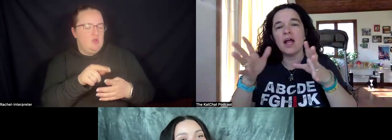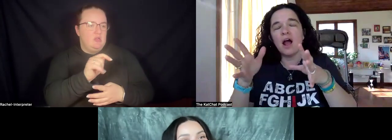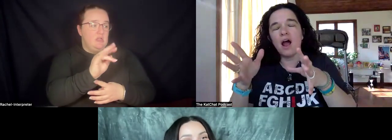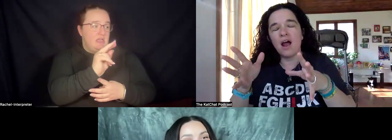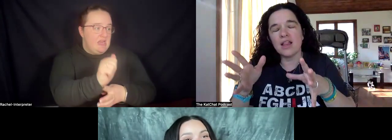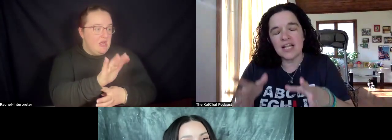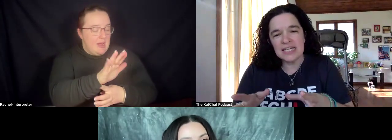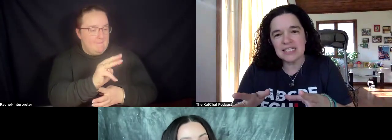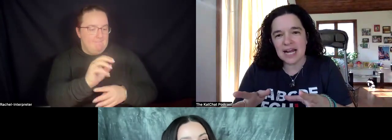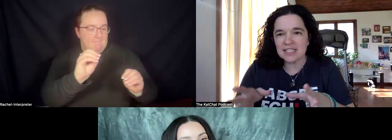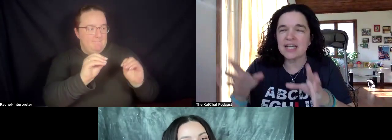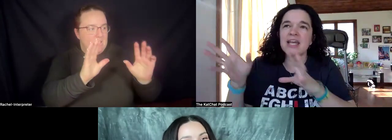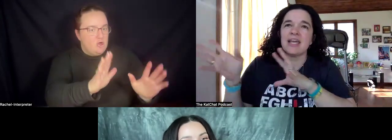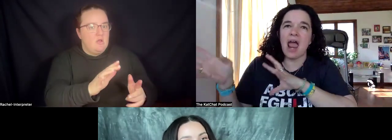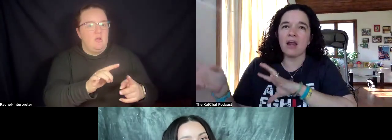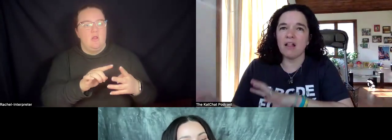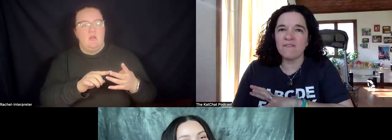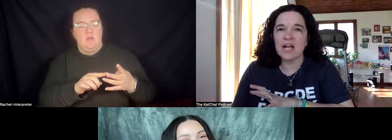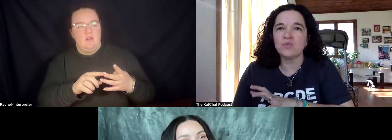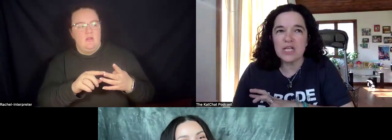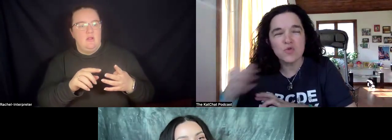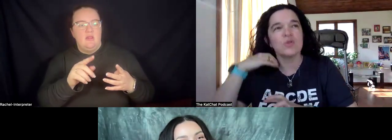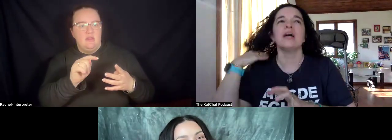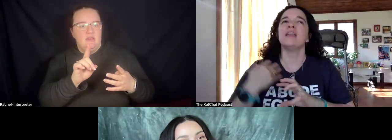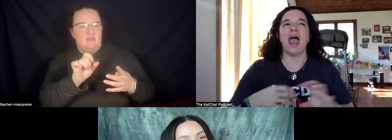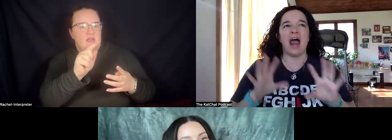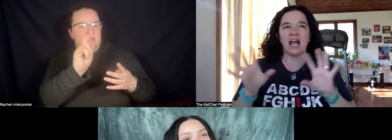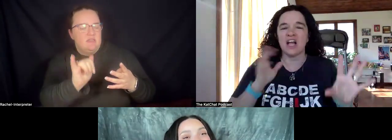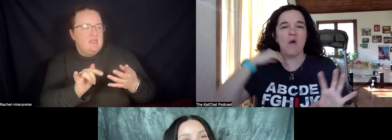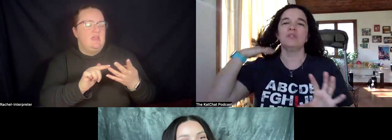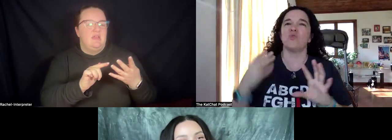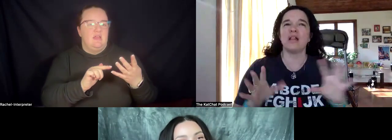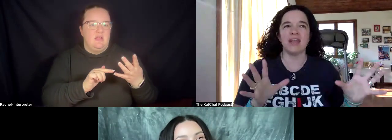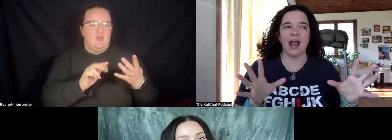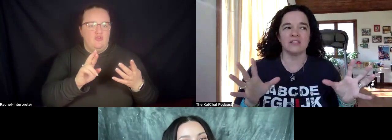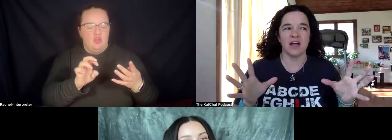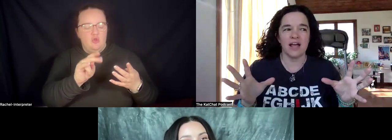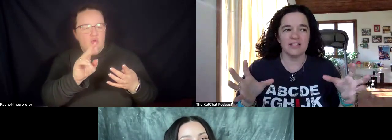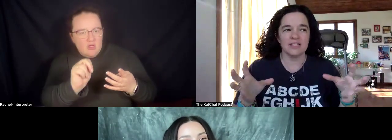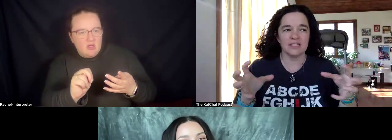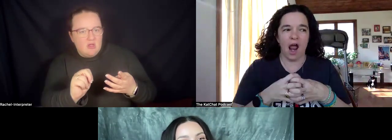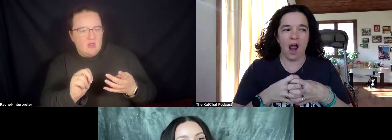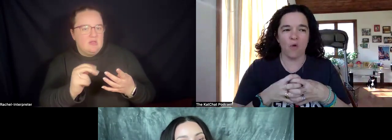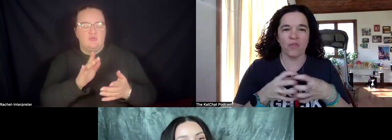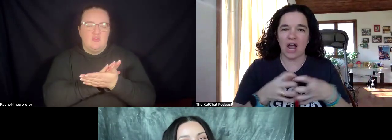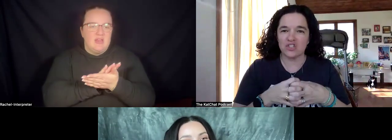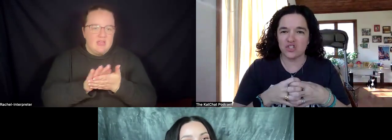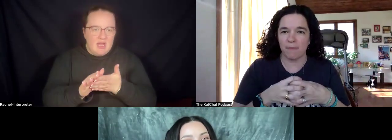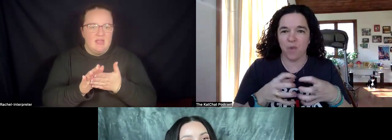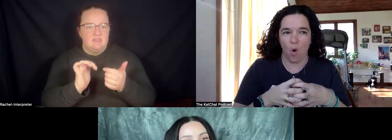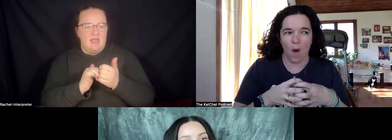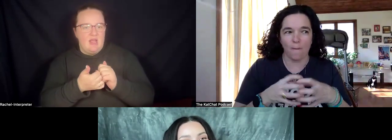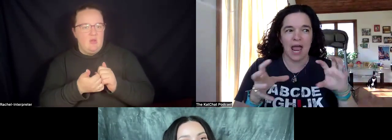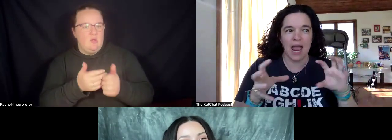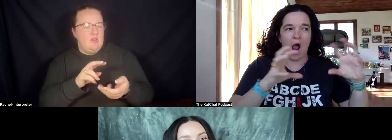Nicole, Lily Destiny, and Olivia Reunion. It was really nice to see how the